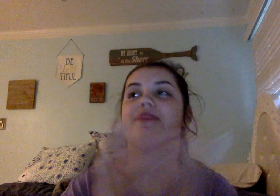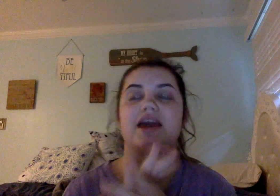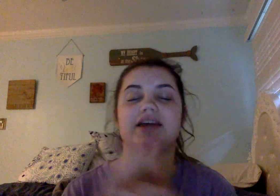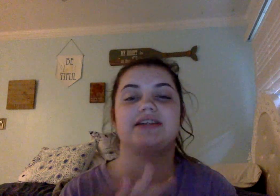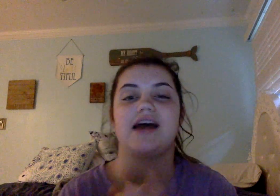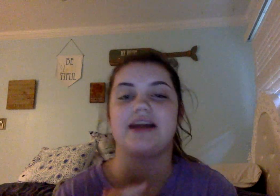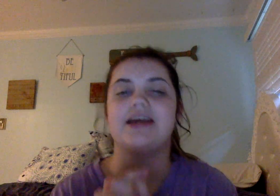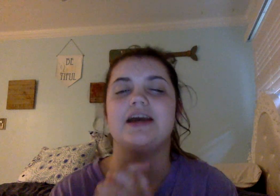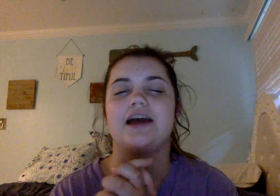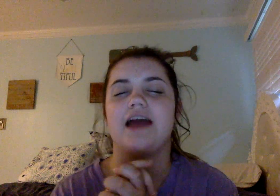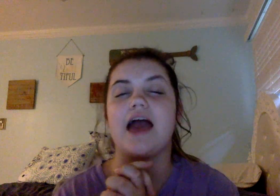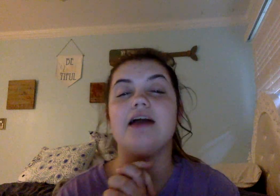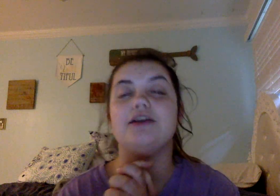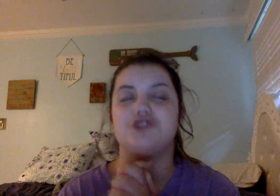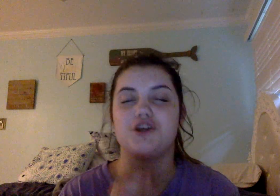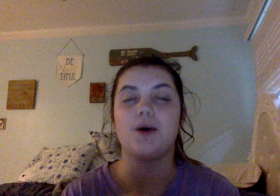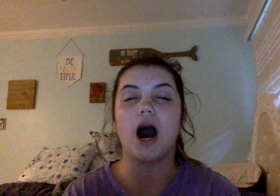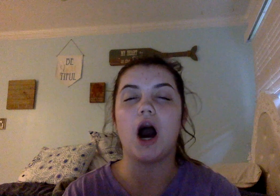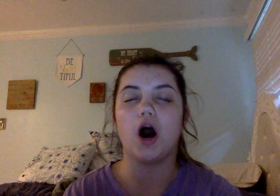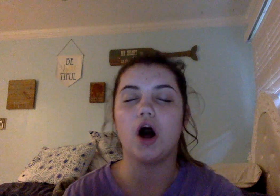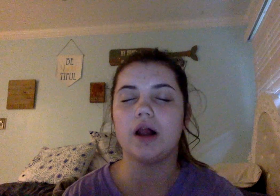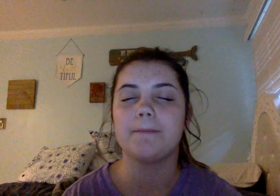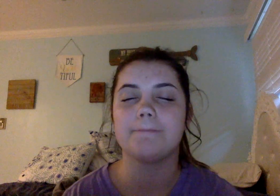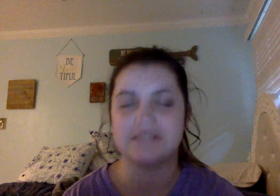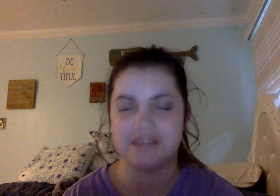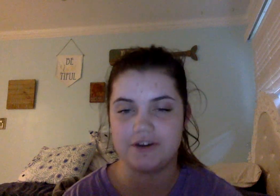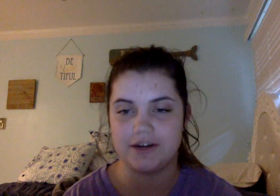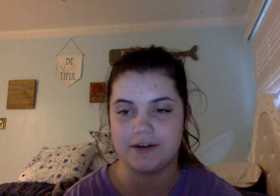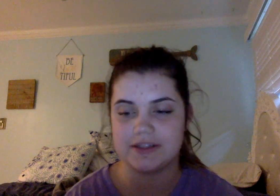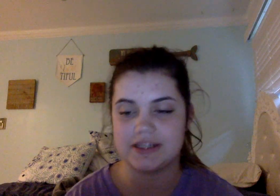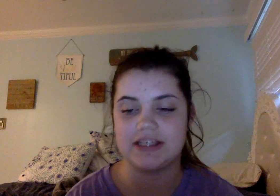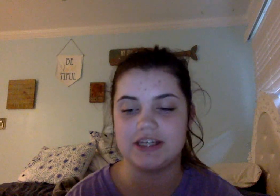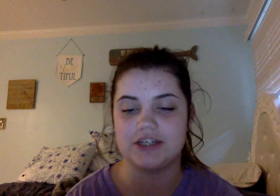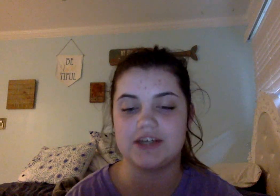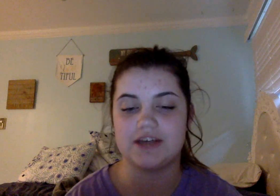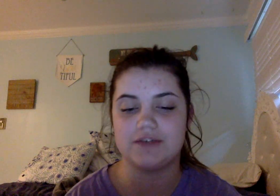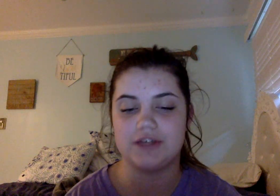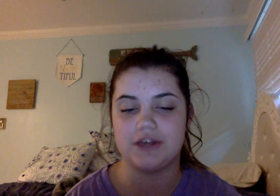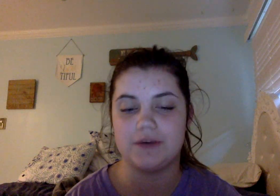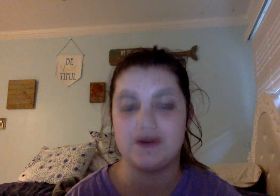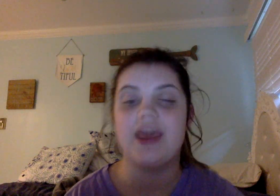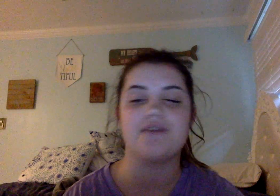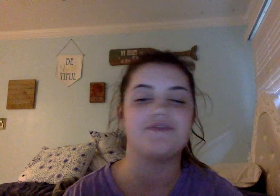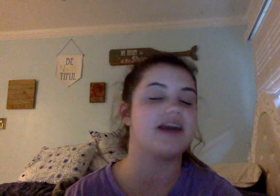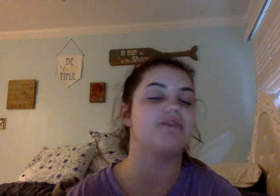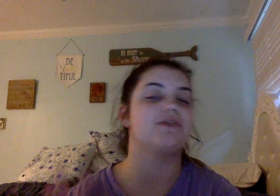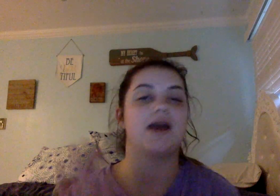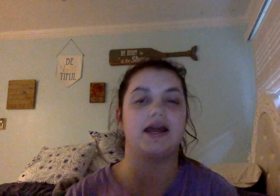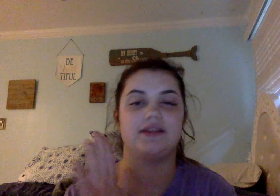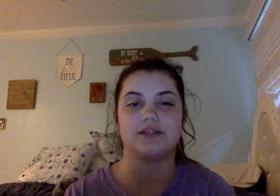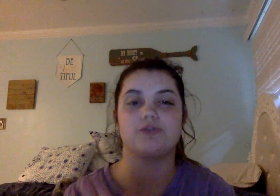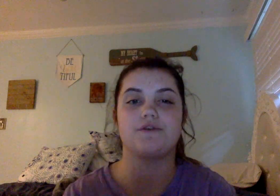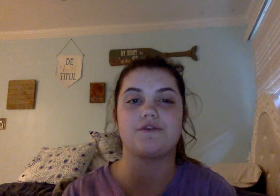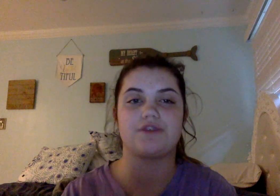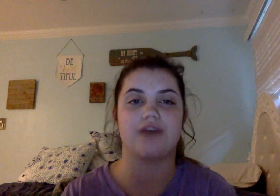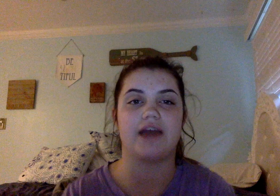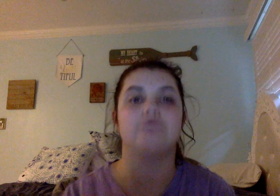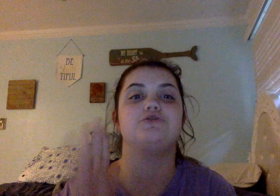They said, do all materials that the teacher gives to you. If they give you anything to review for the final, do